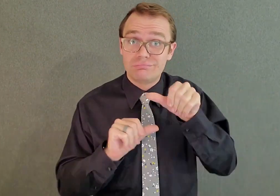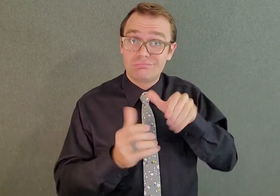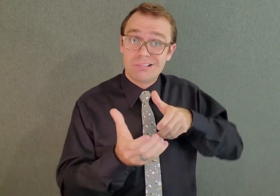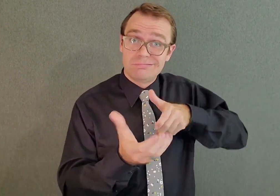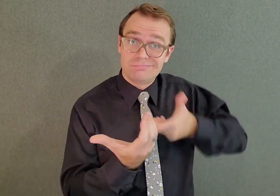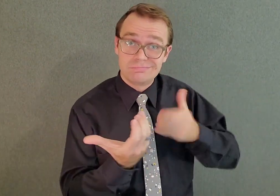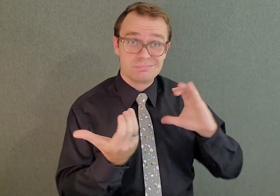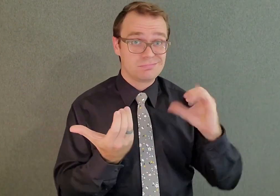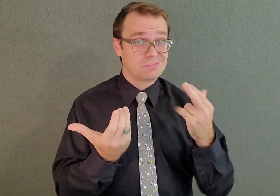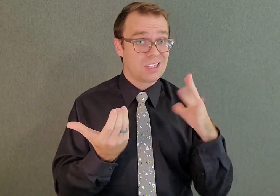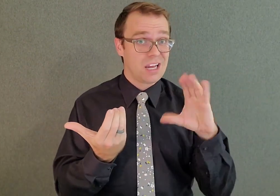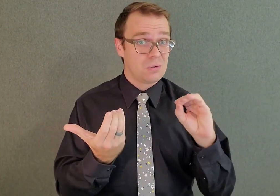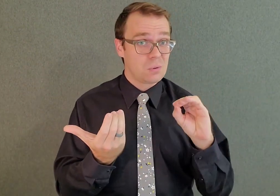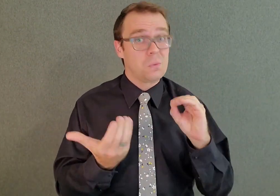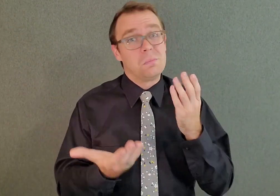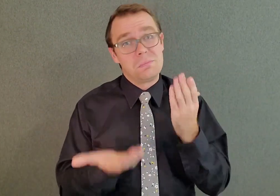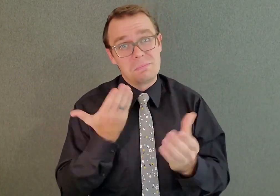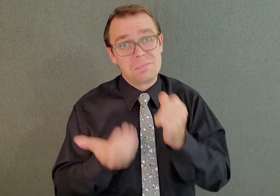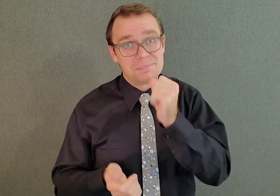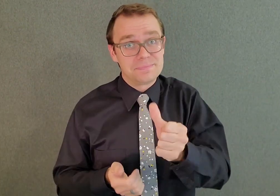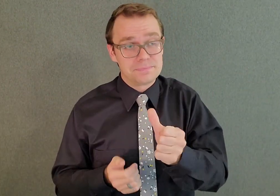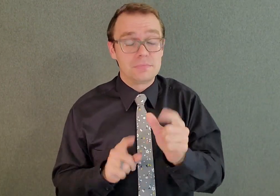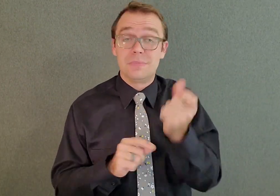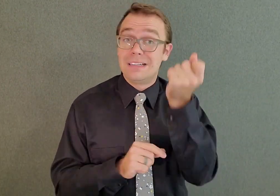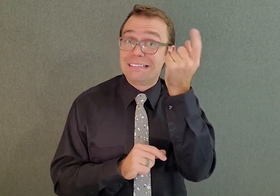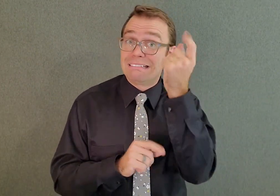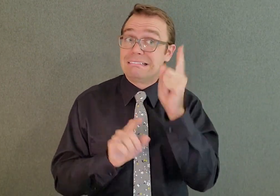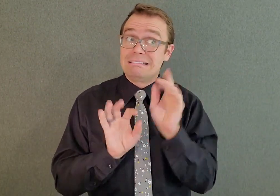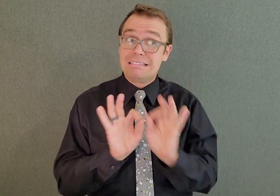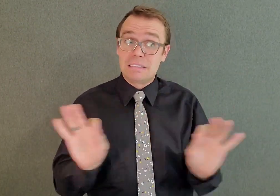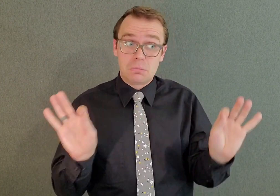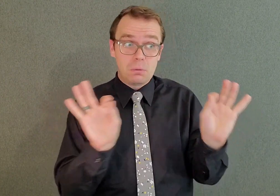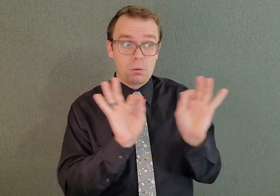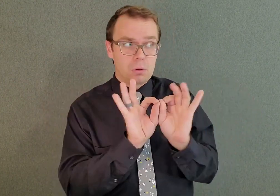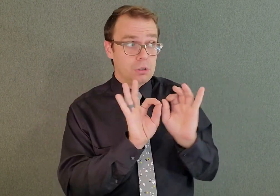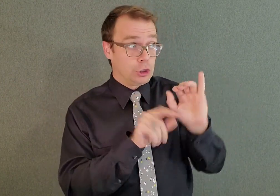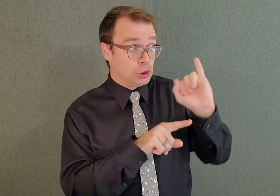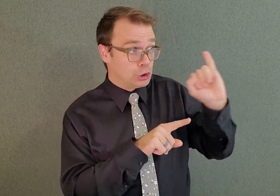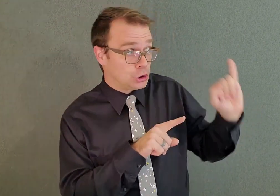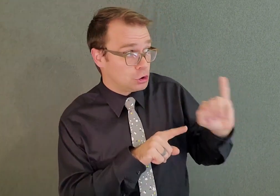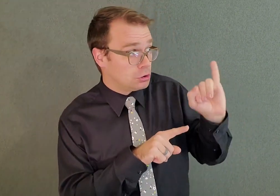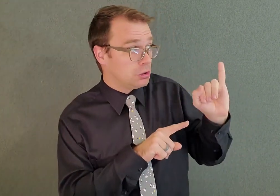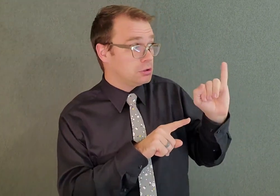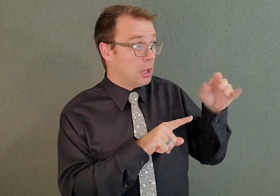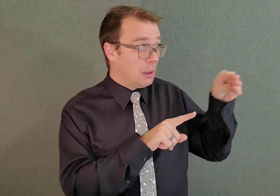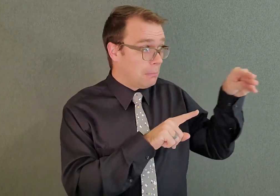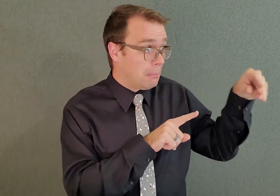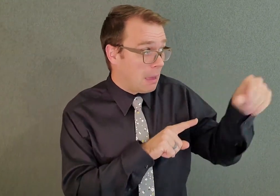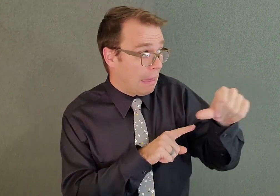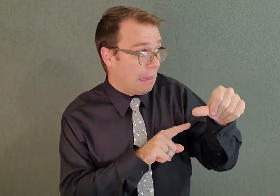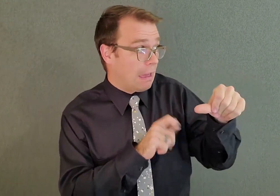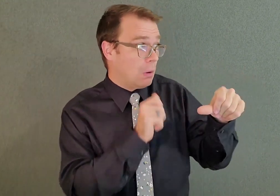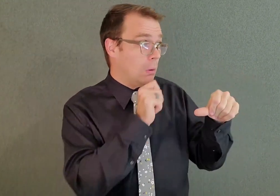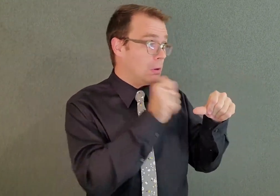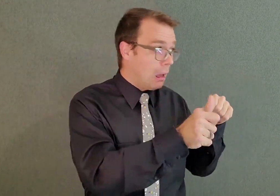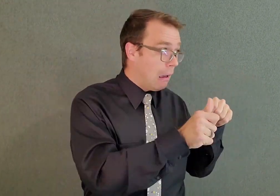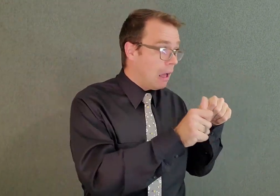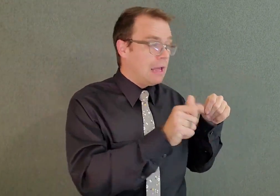your chiropractic care. I have to stress the following point. We don't base our recommendations for care based on what